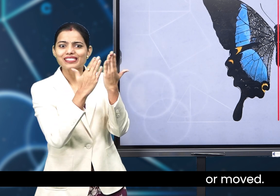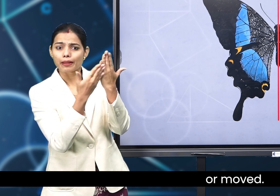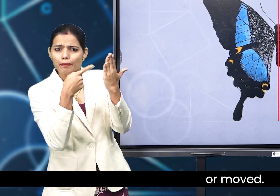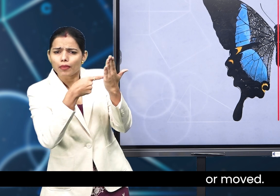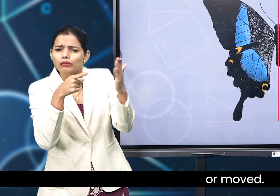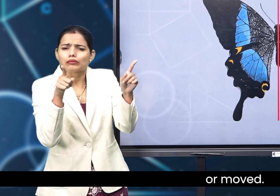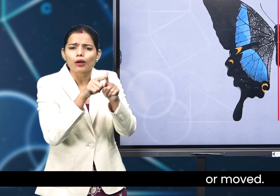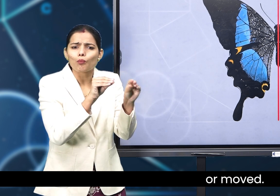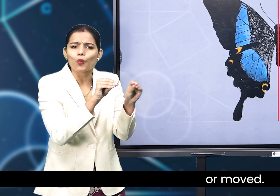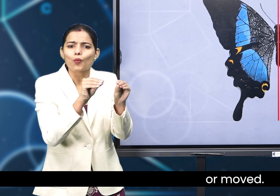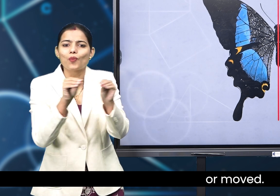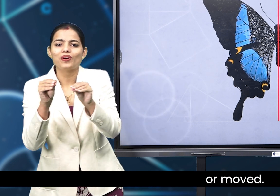moved.